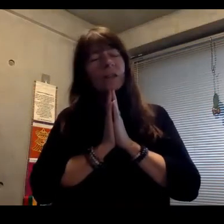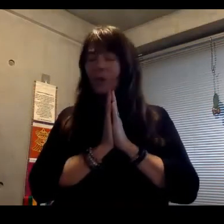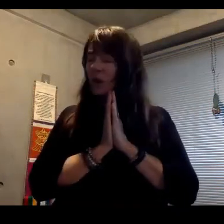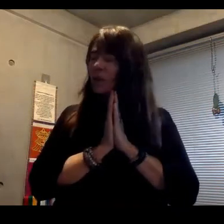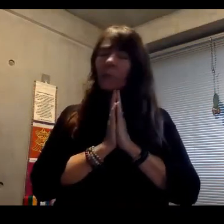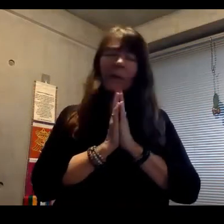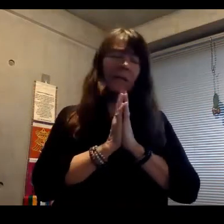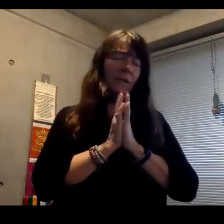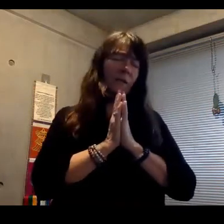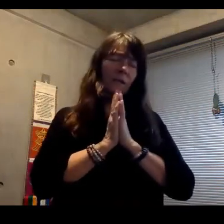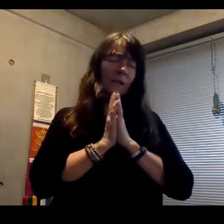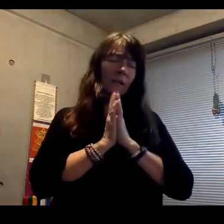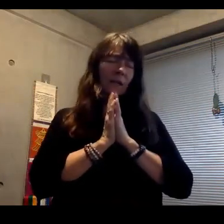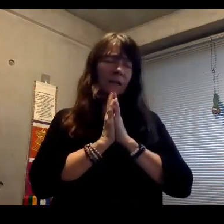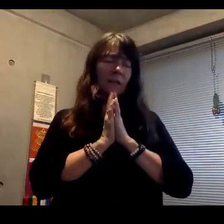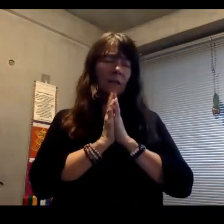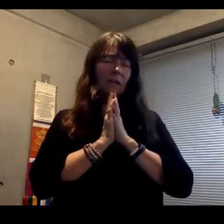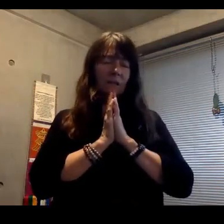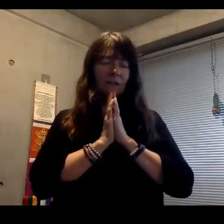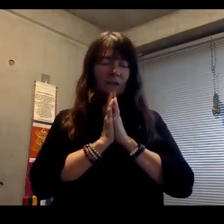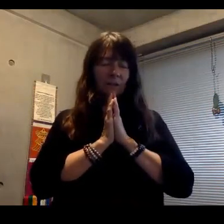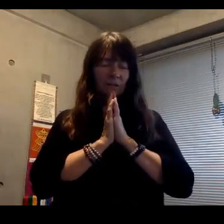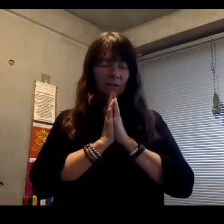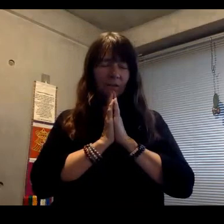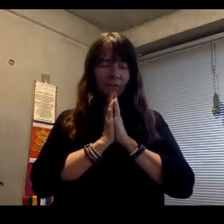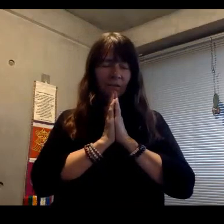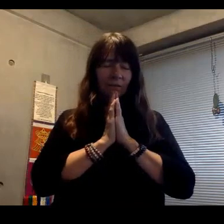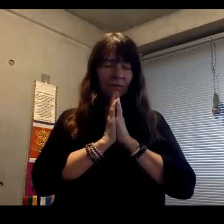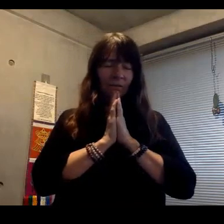It is not the way it is designed.